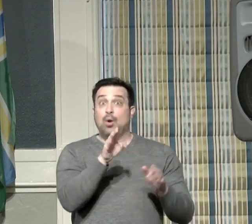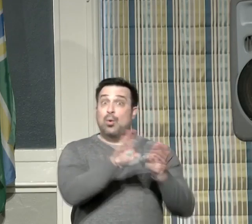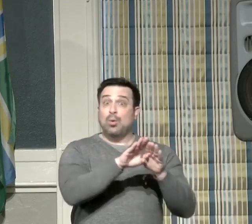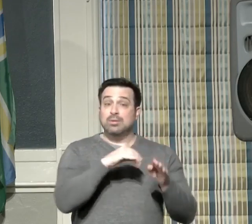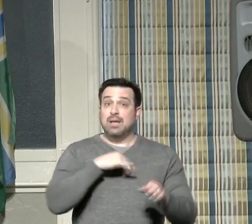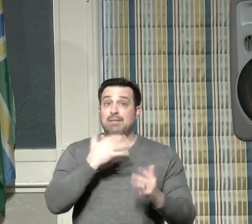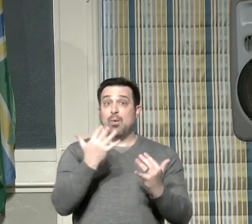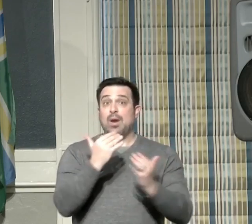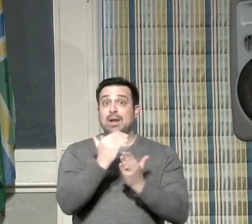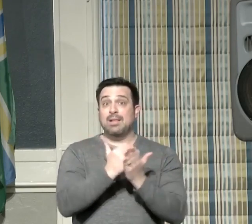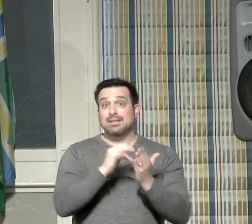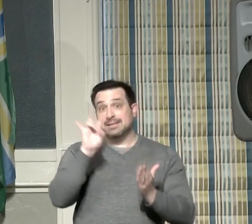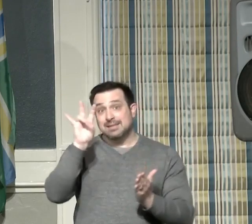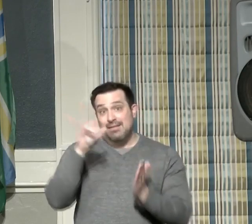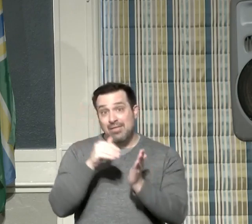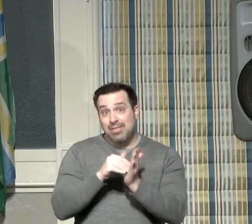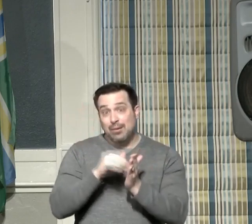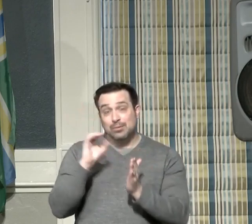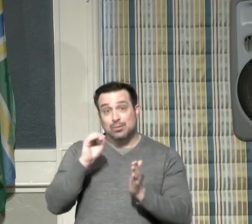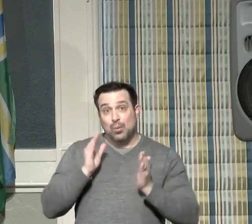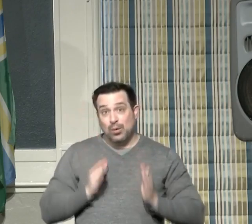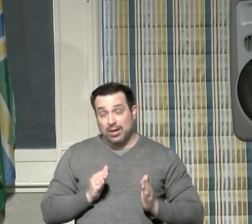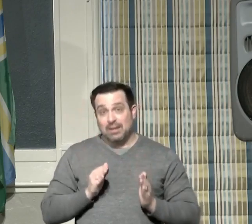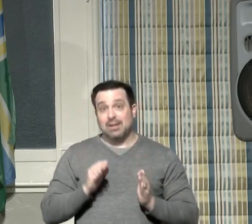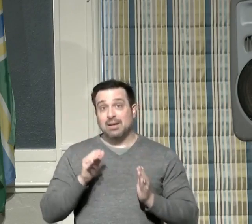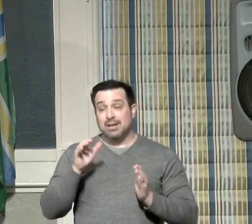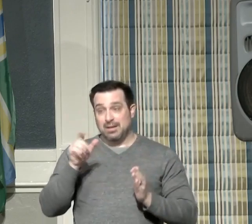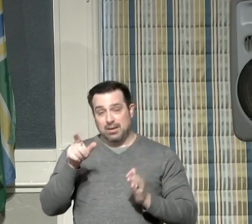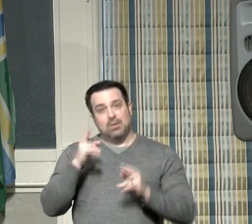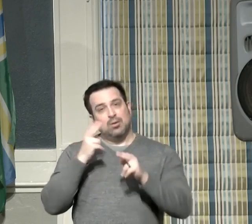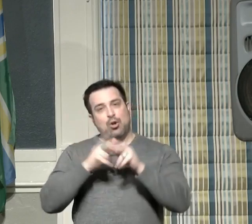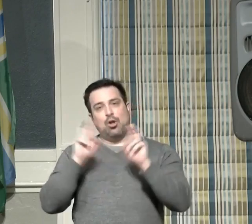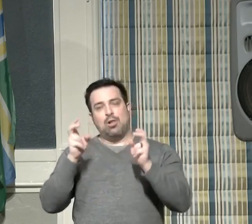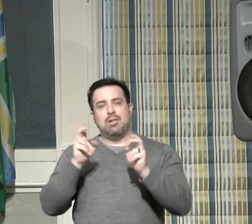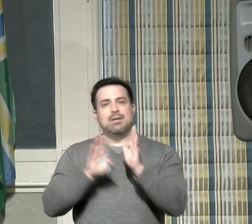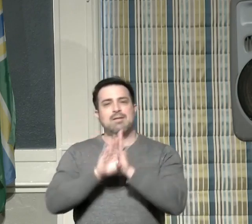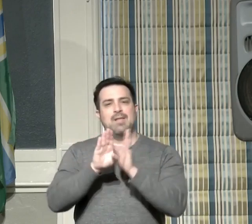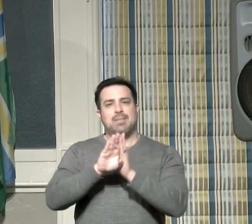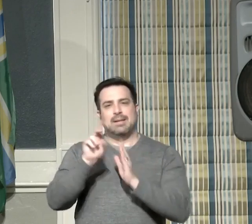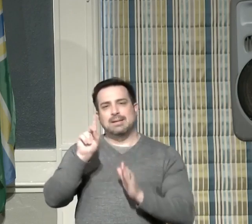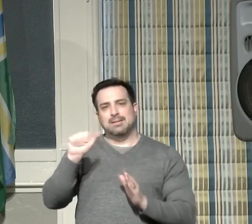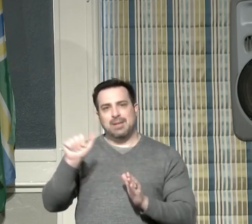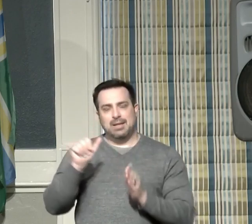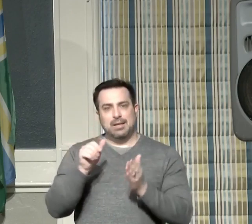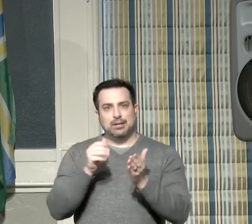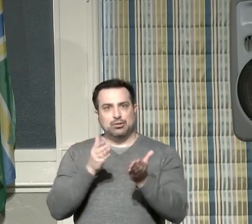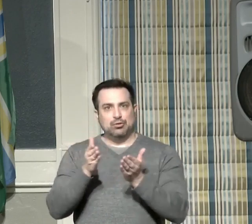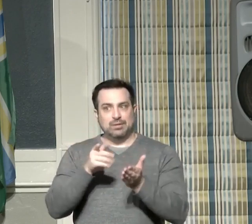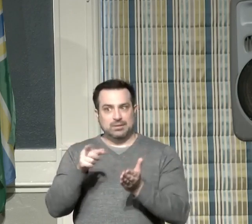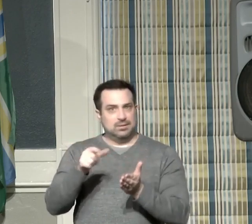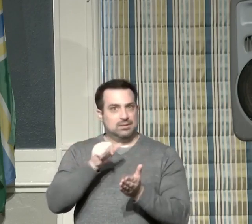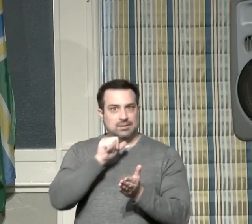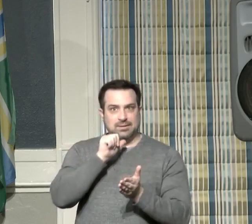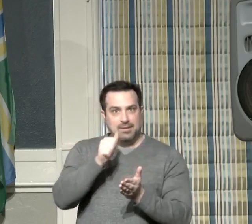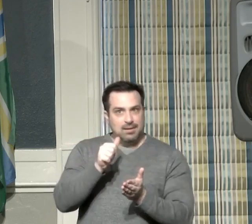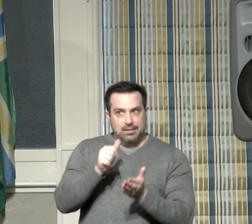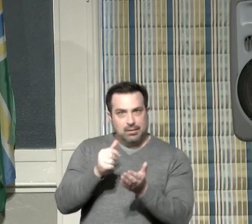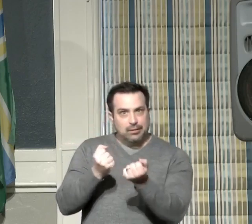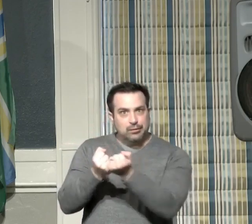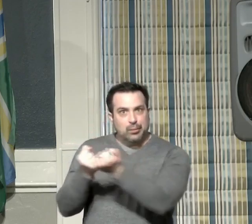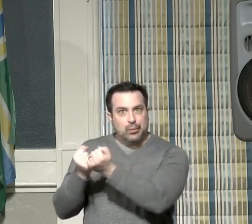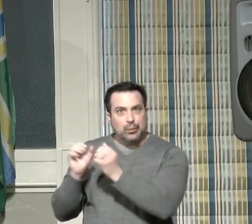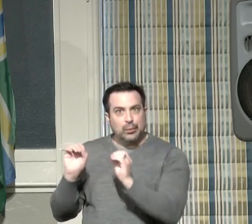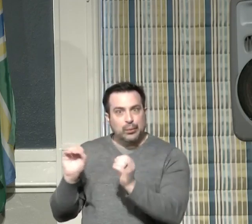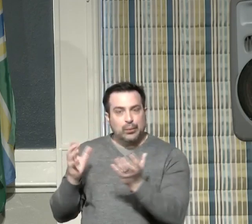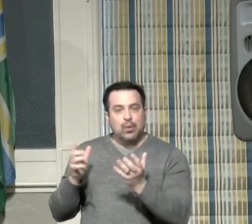7,000 Oregonians who were eligible for developmental disability services who were not being served. We filed another lawsuit